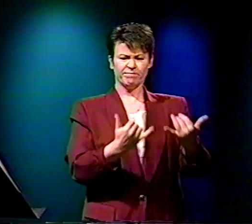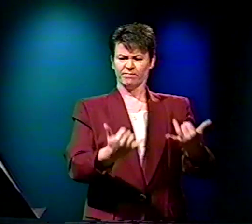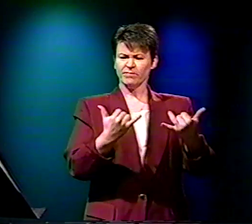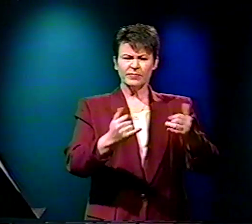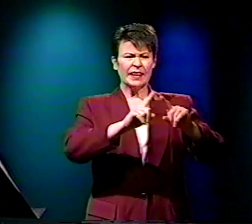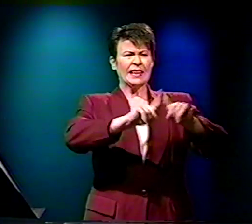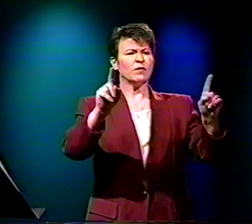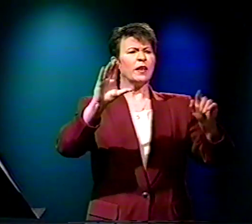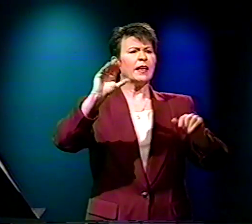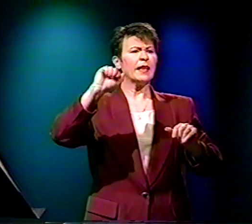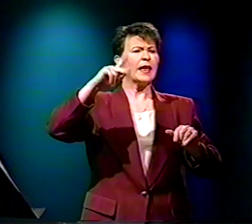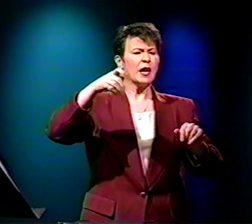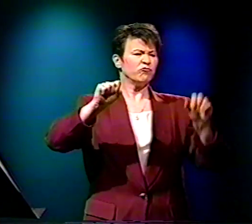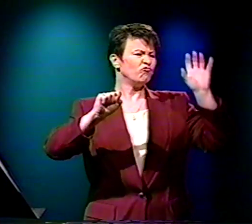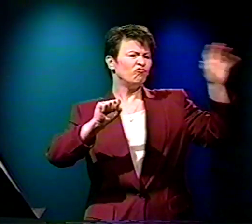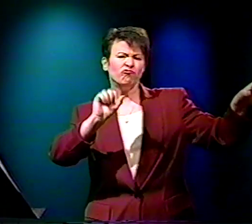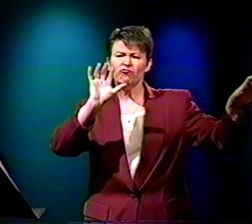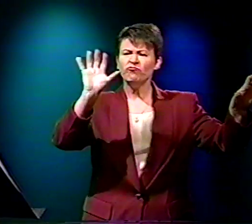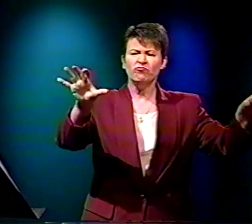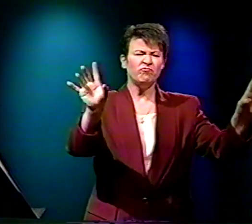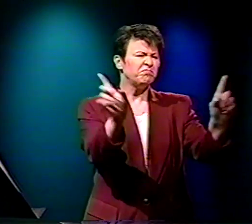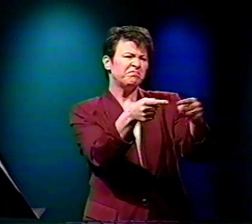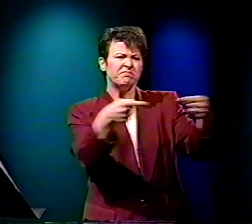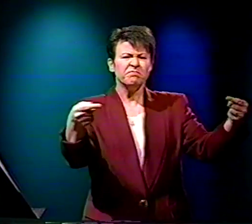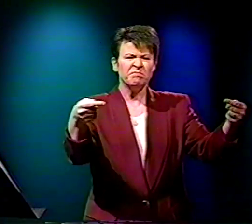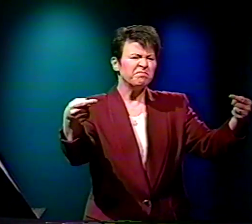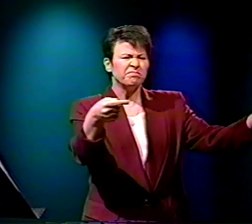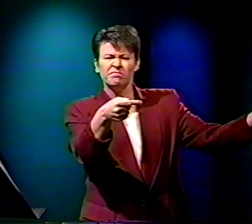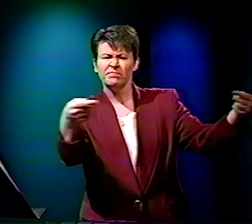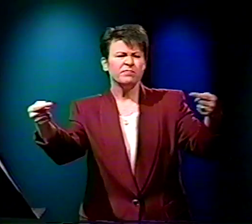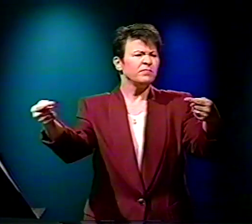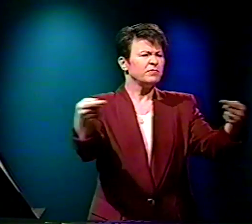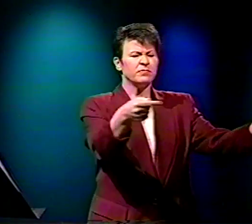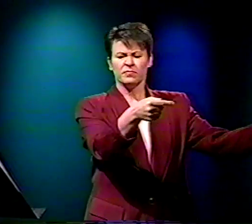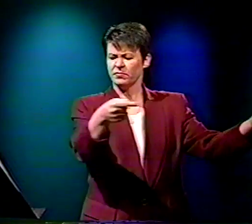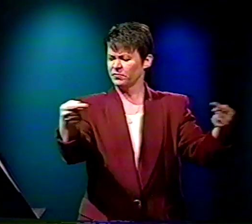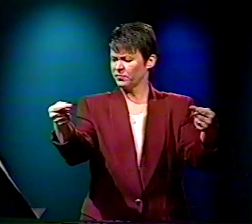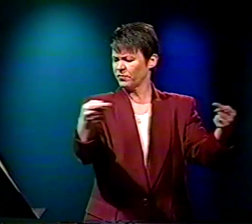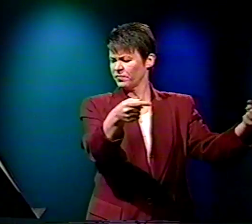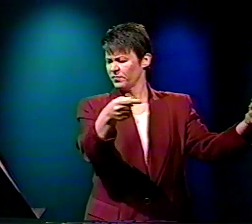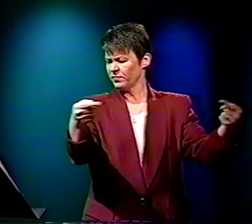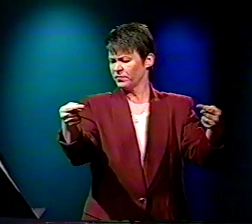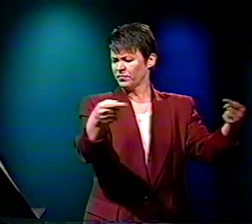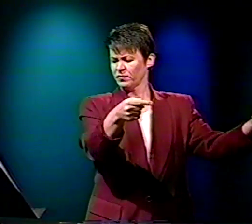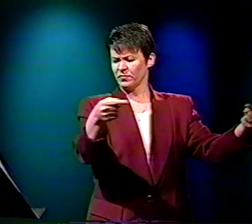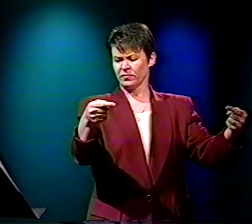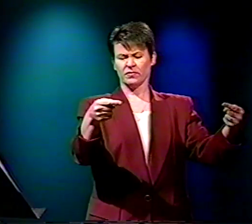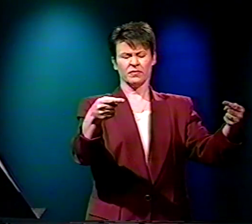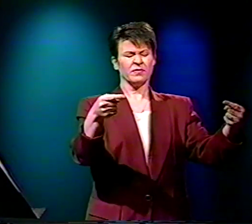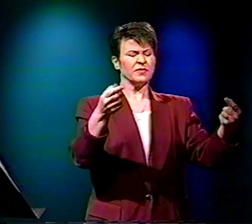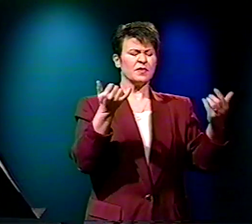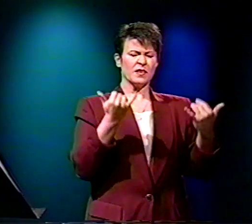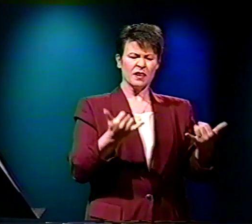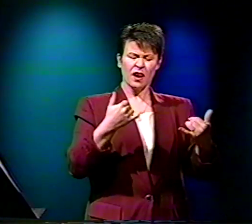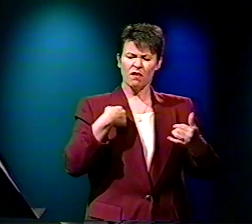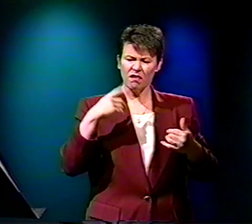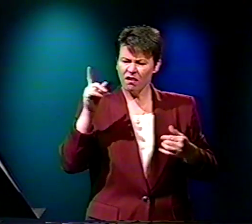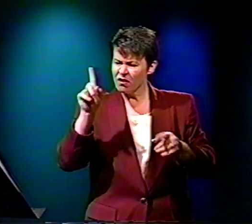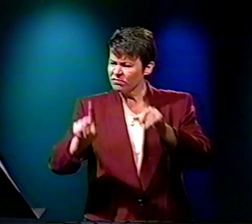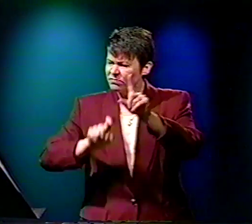And as I began to investigate this, I began to realize that there's almost two camps that have been set up, and that there has become